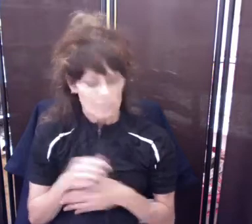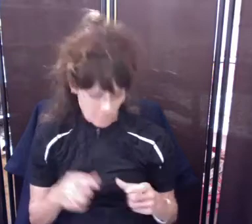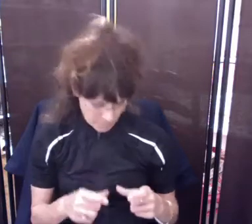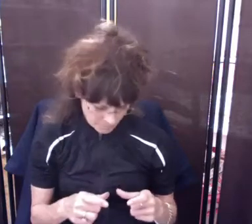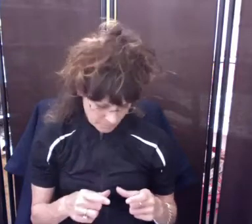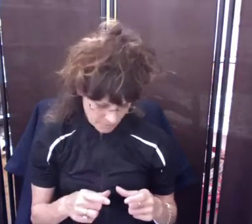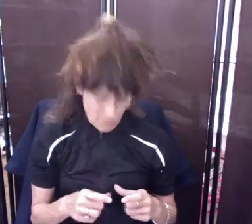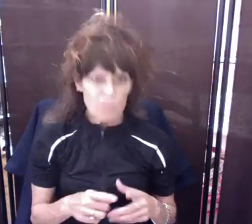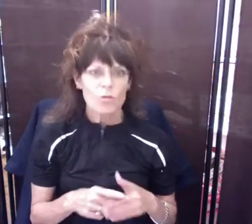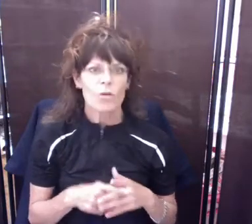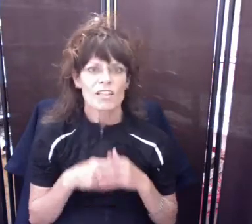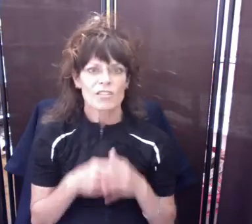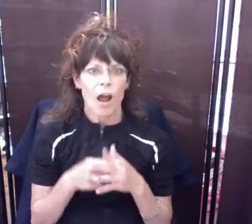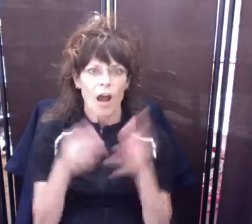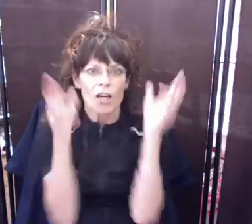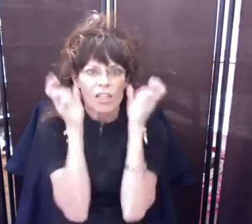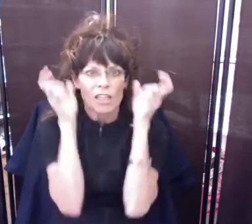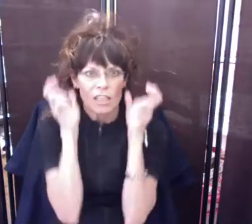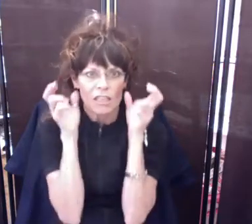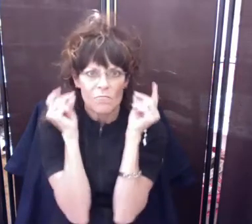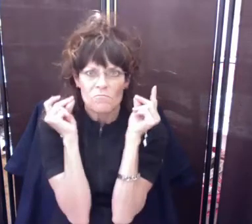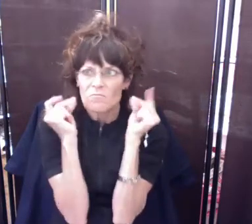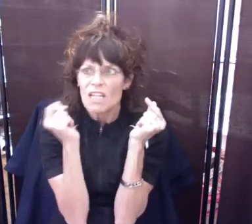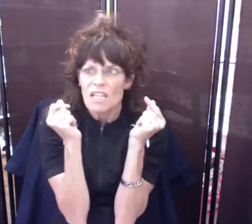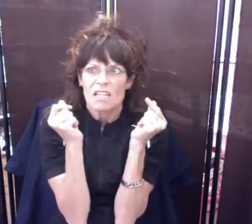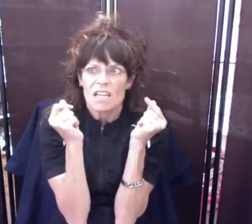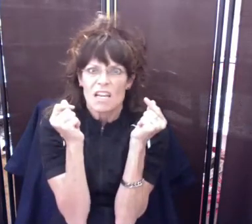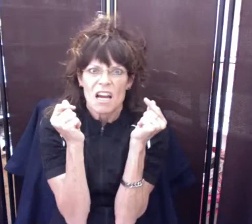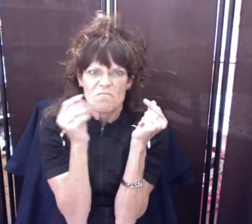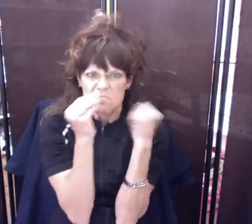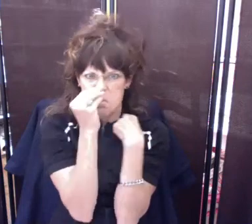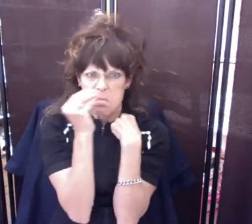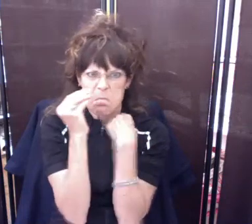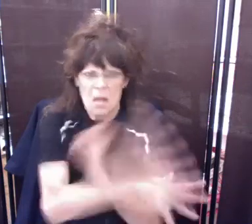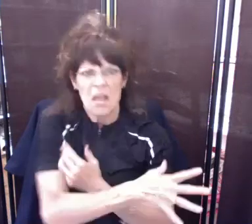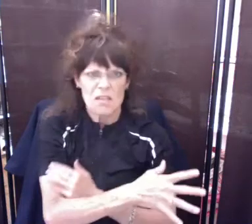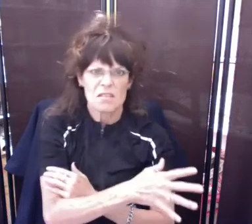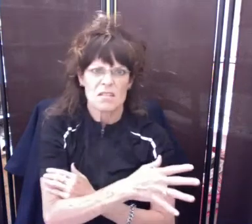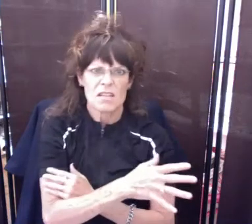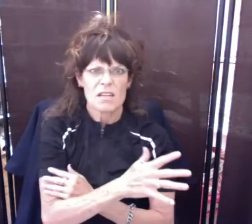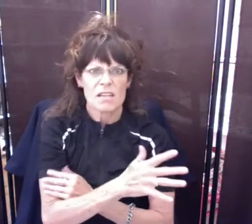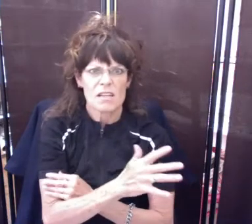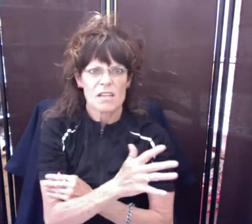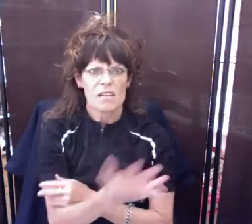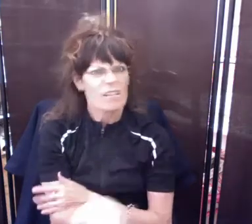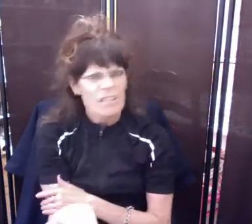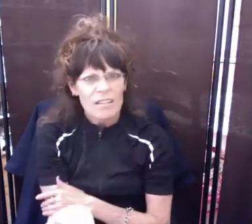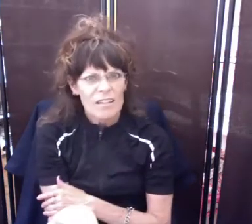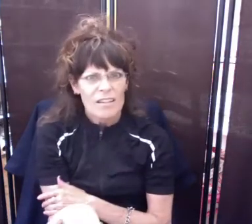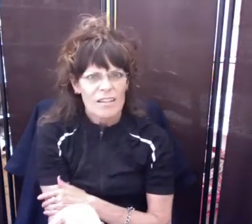to it. And immediately I'm really pissed because listen, when your